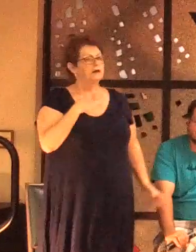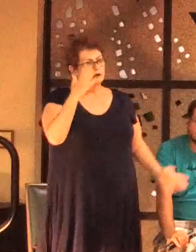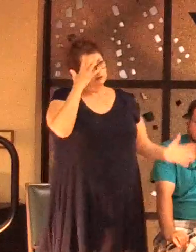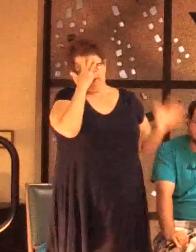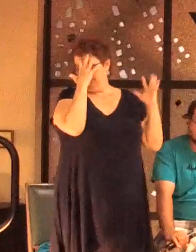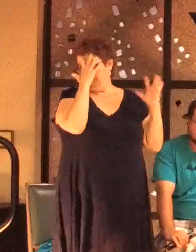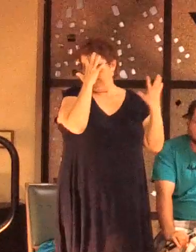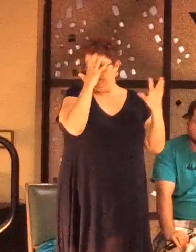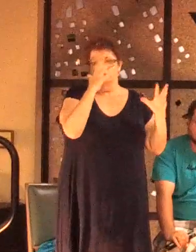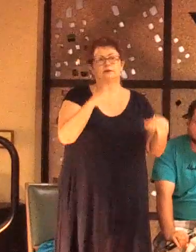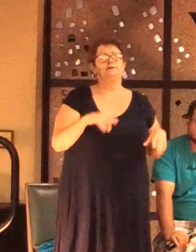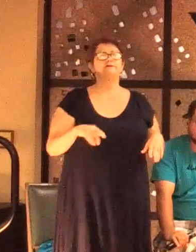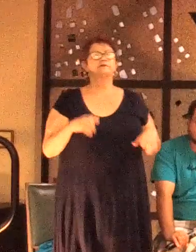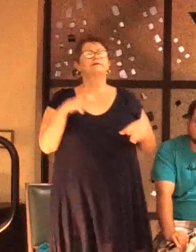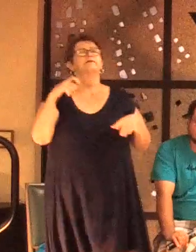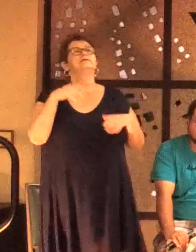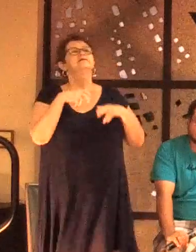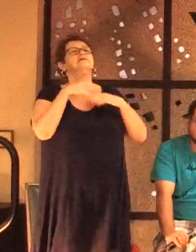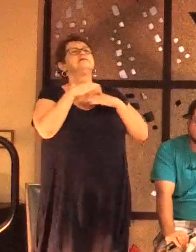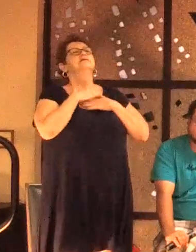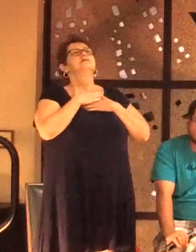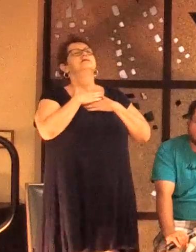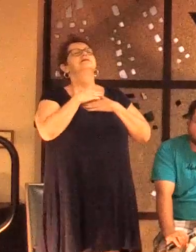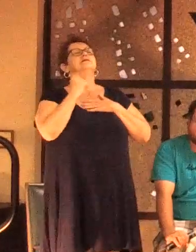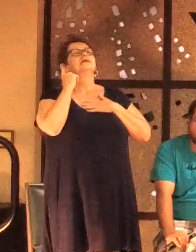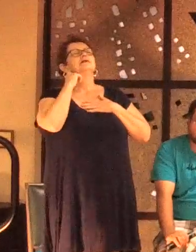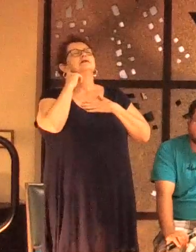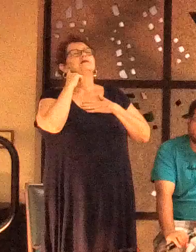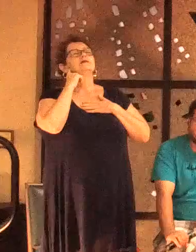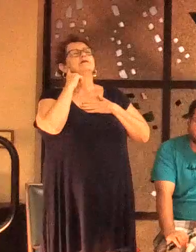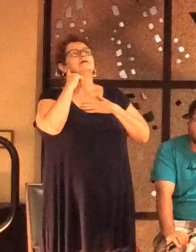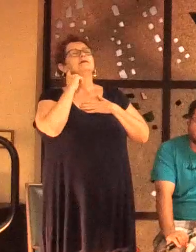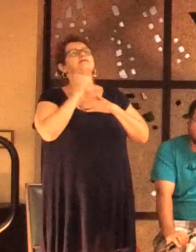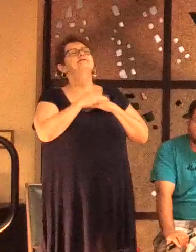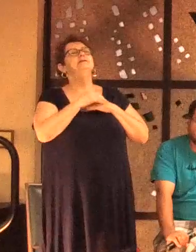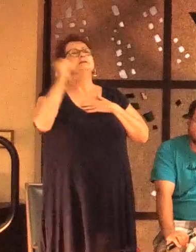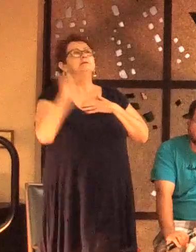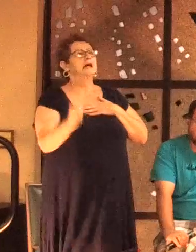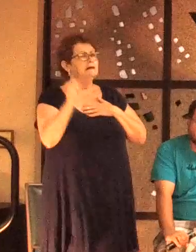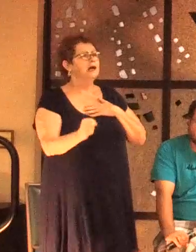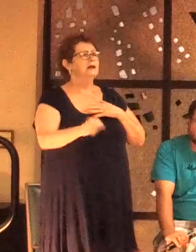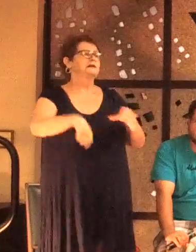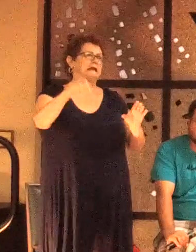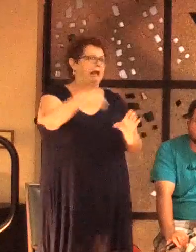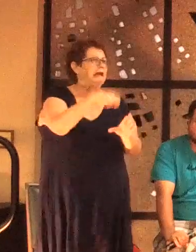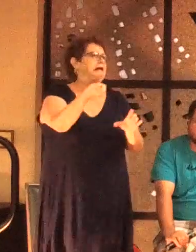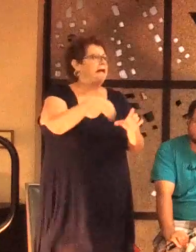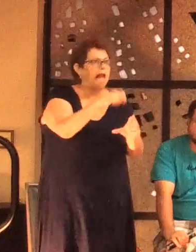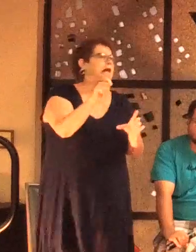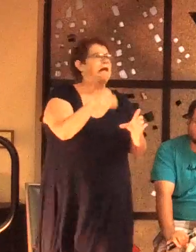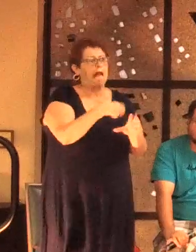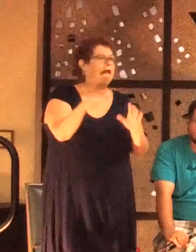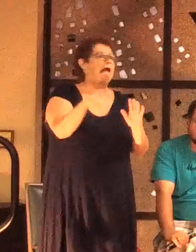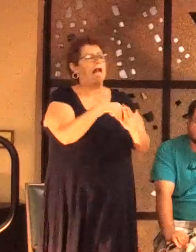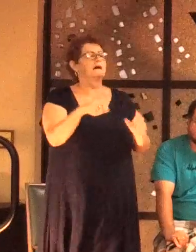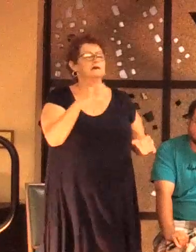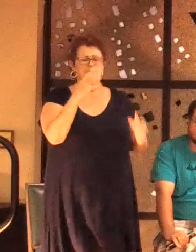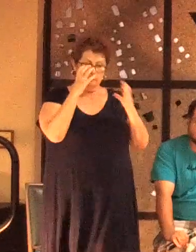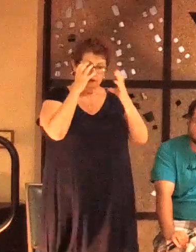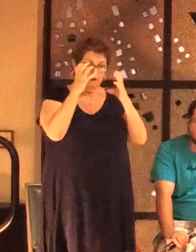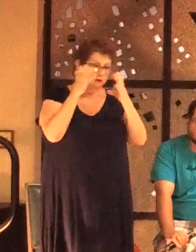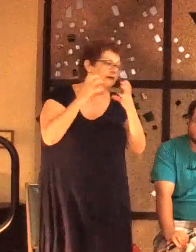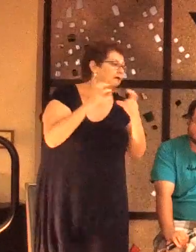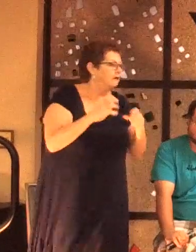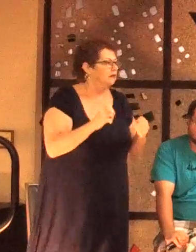next door to the kitchen too. I'd be like, oh my gosh. I'd try to sleep. You pound on the table and then you